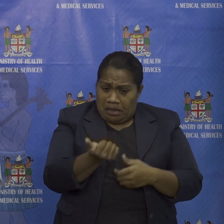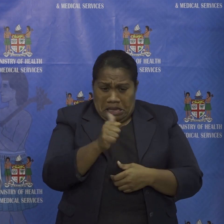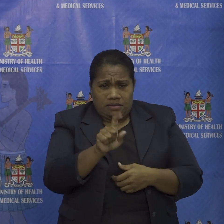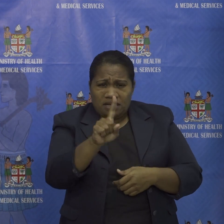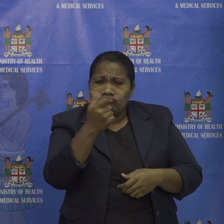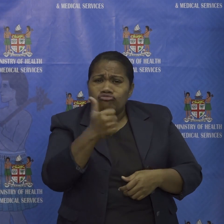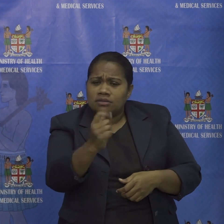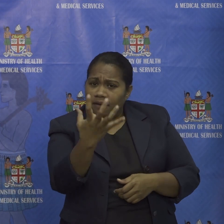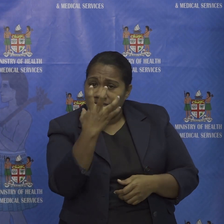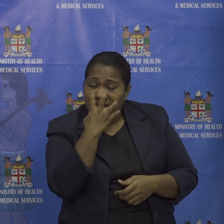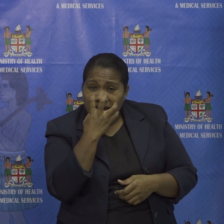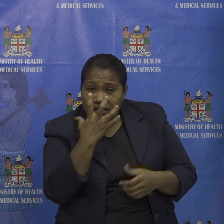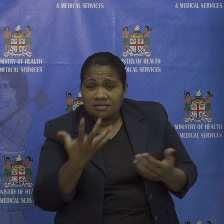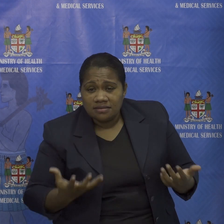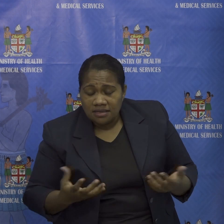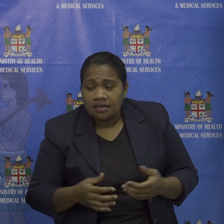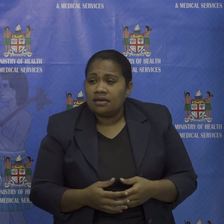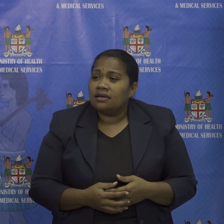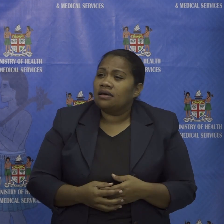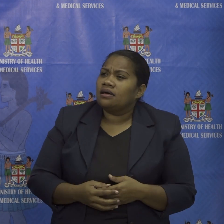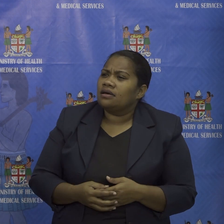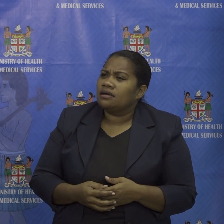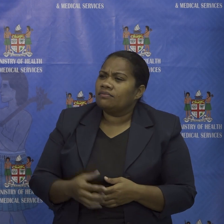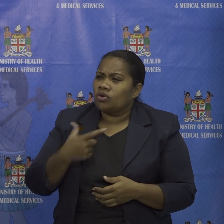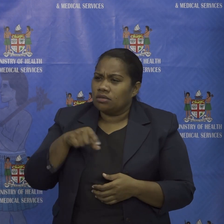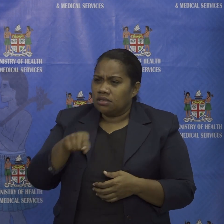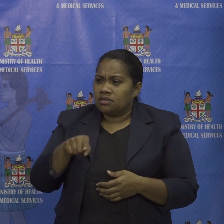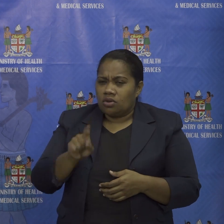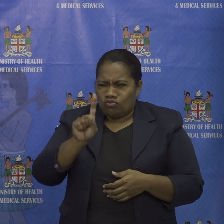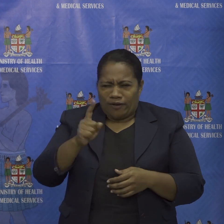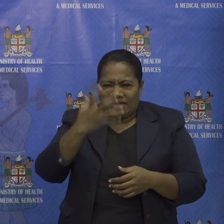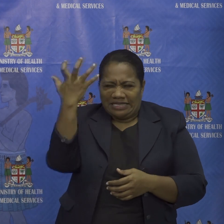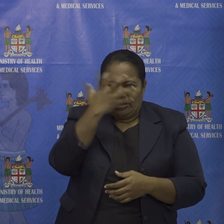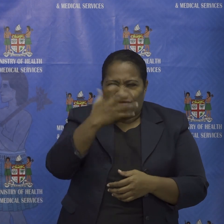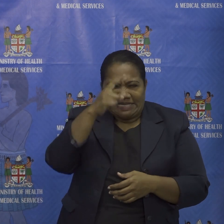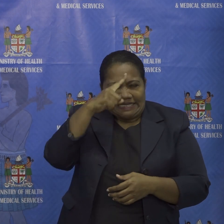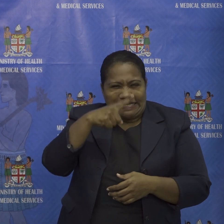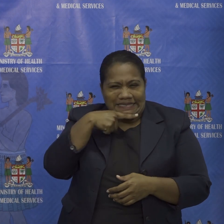that this is one of the dangerous variants.